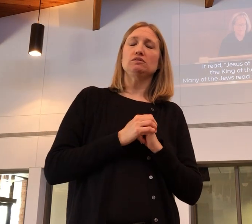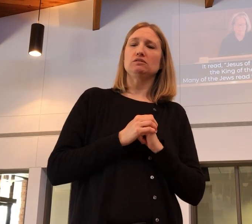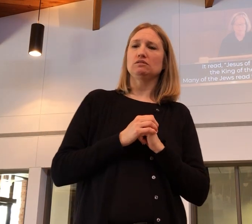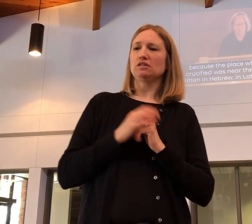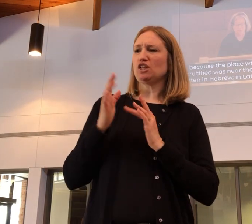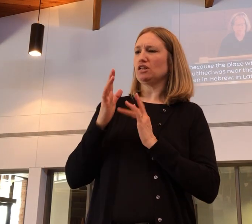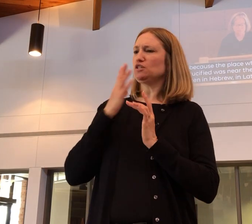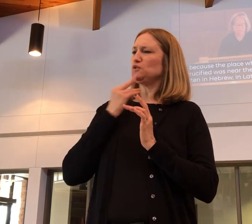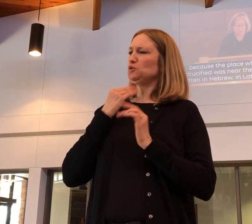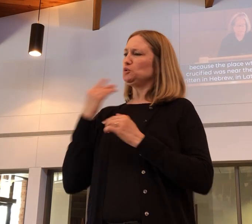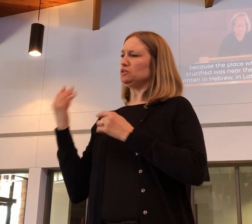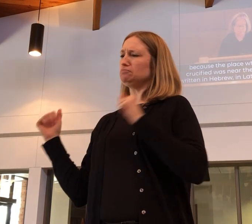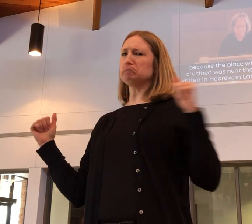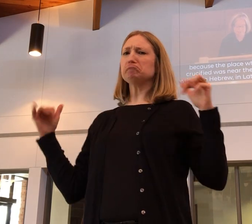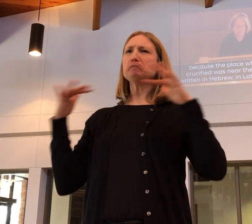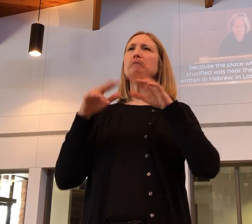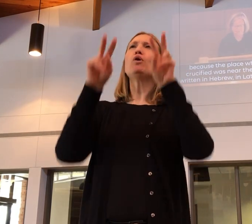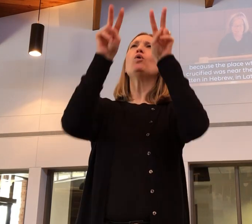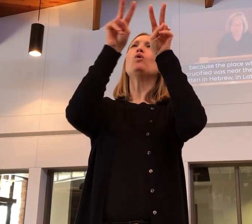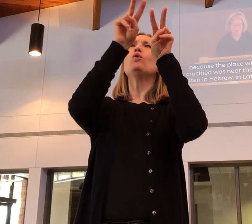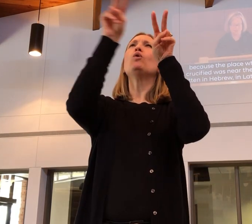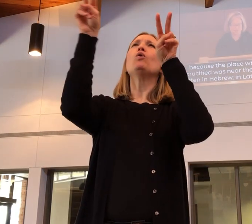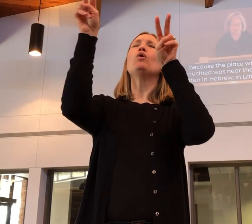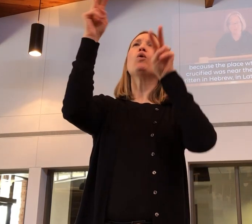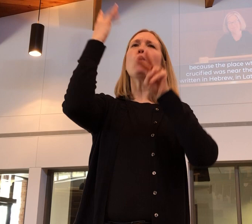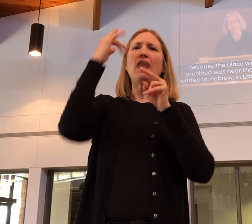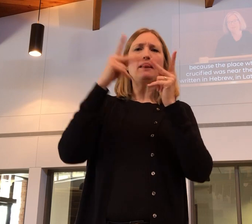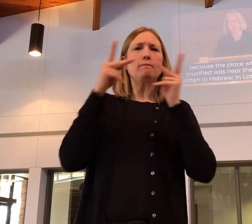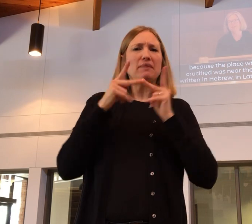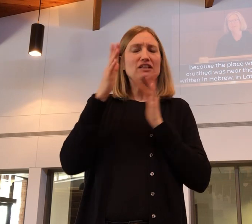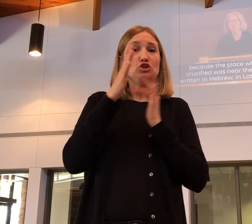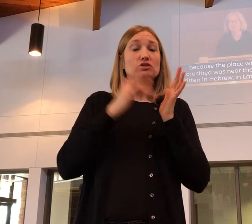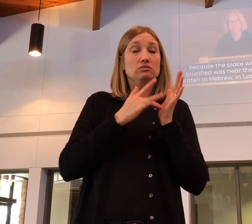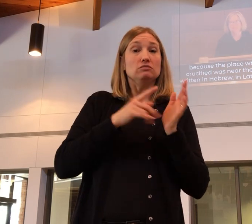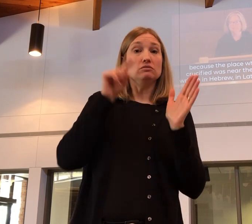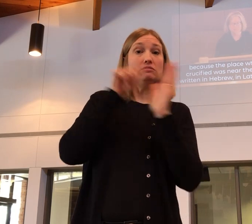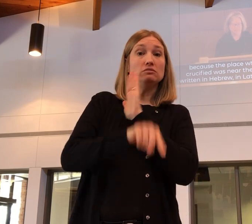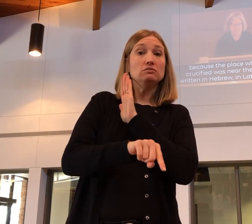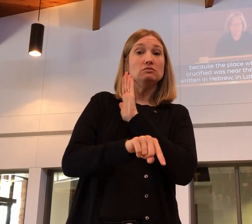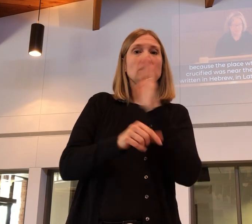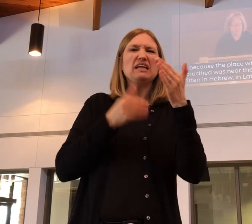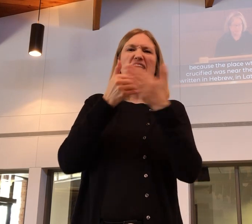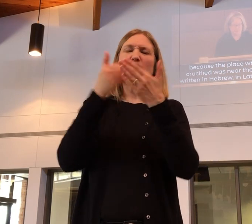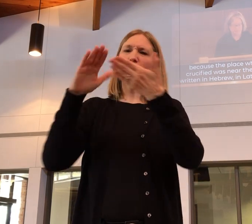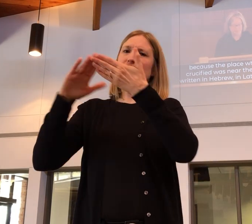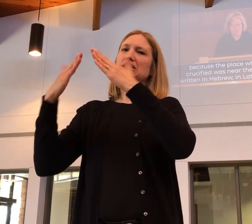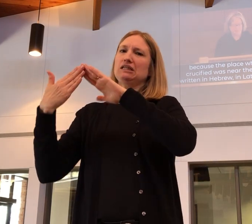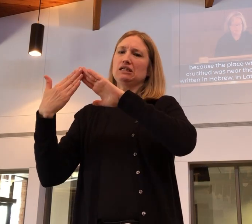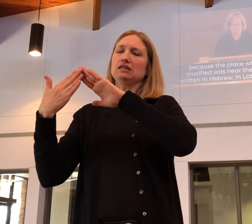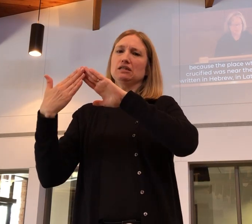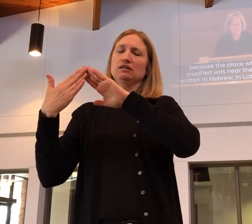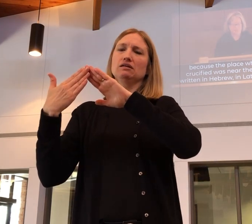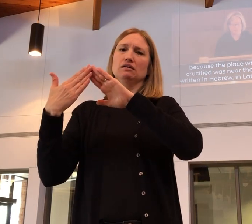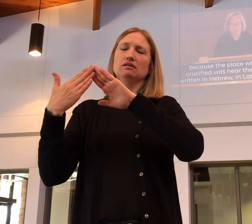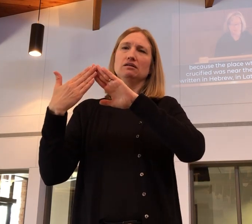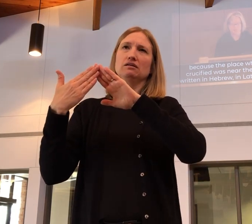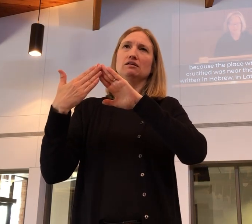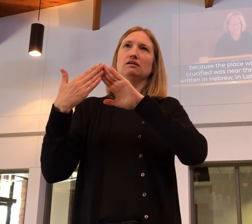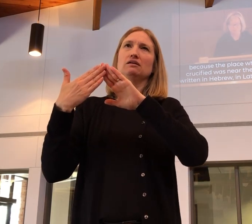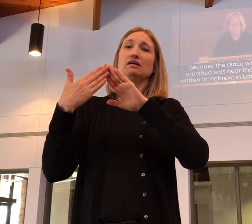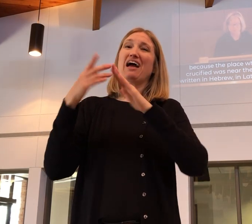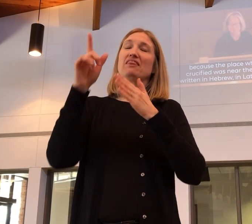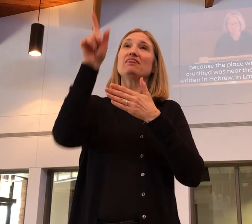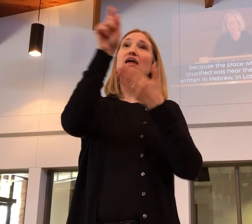this inscription because the place where Jesus was crucified was near the city, and it was written